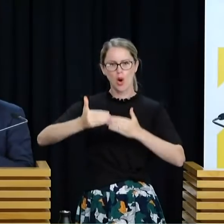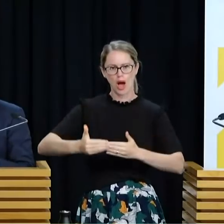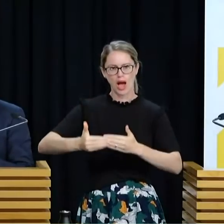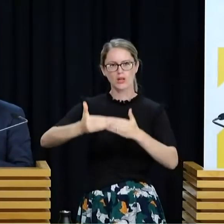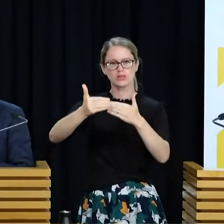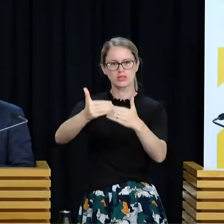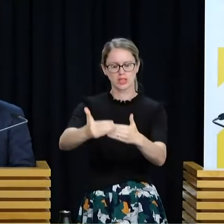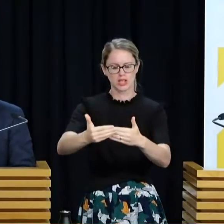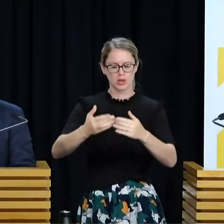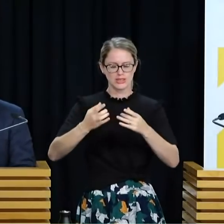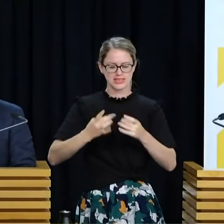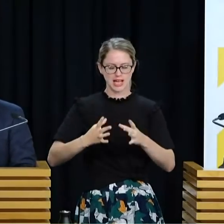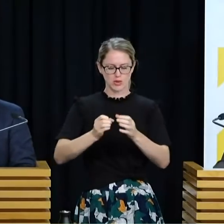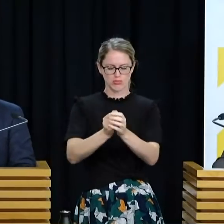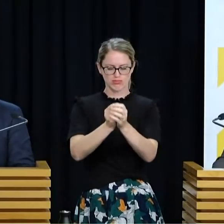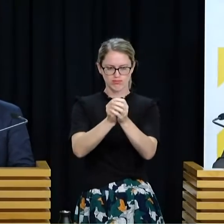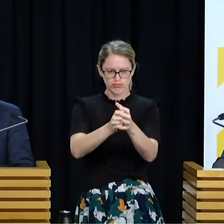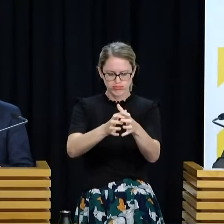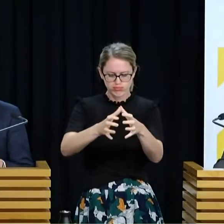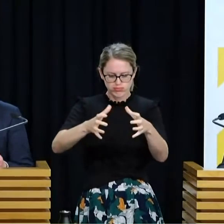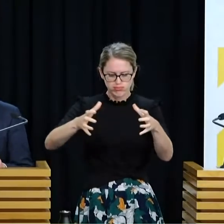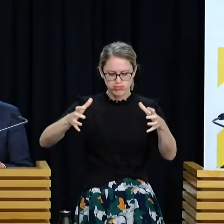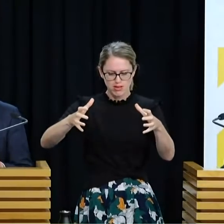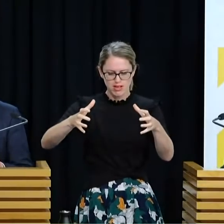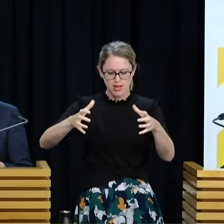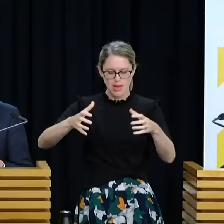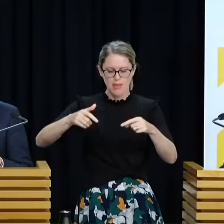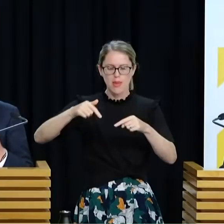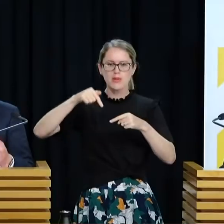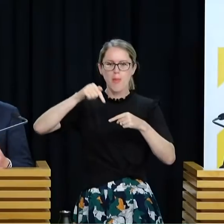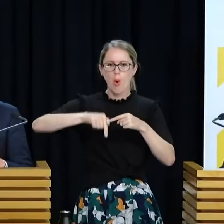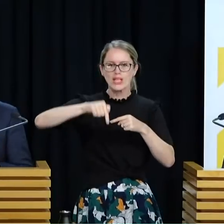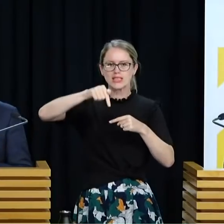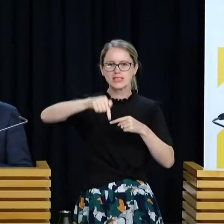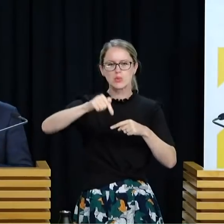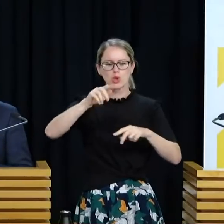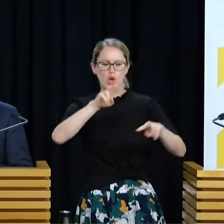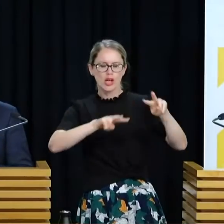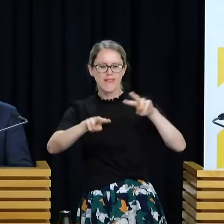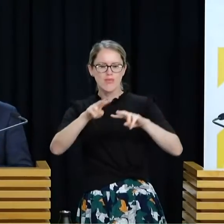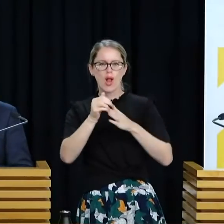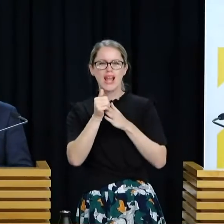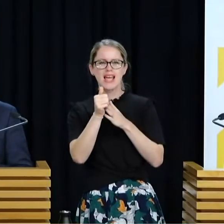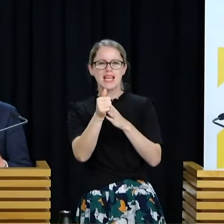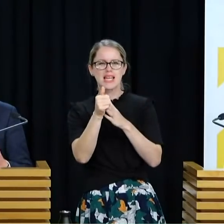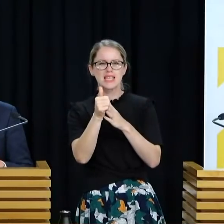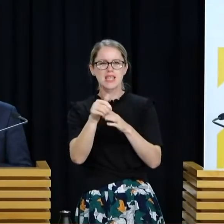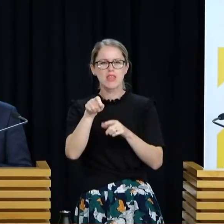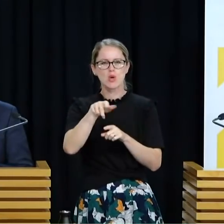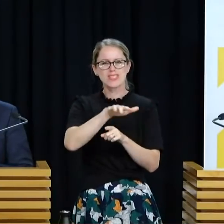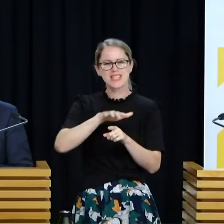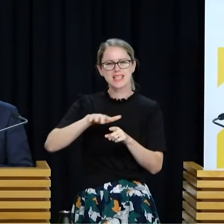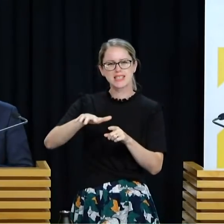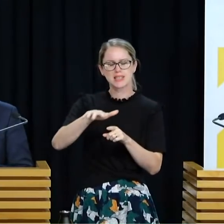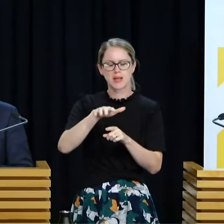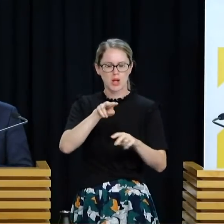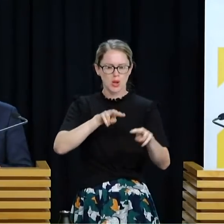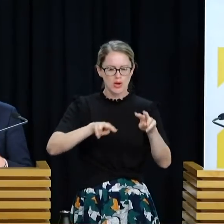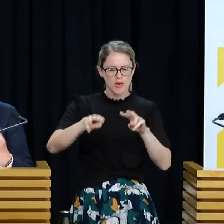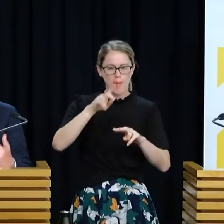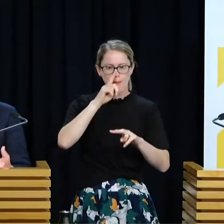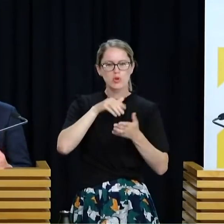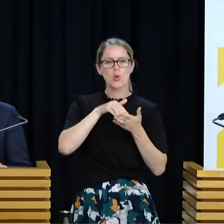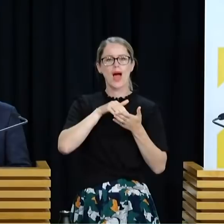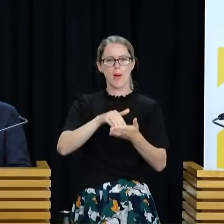different sectors of the community, we will be looking for leaders in those community, sectors of the community, to